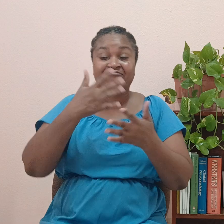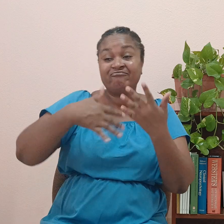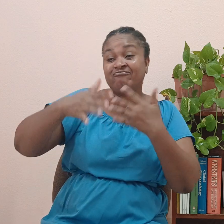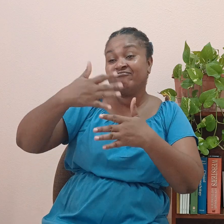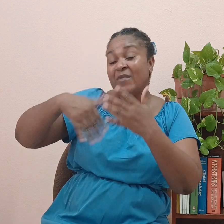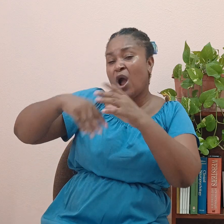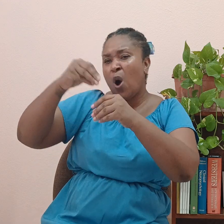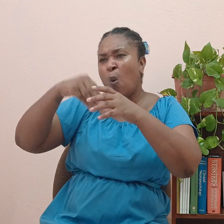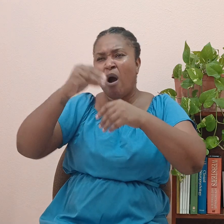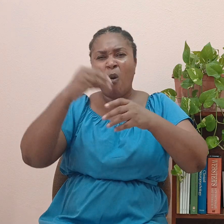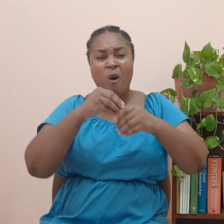co-workers,